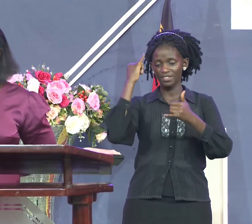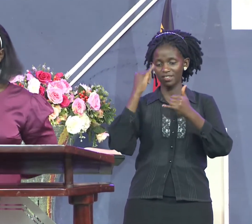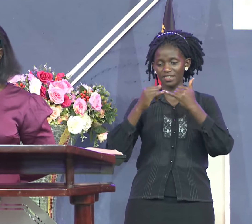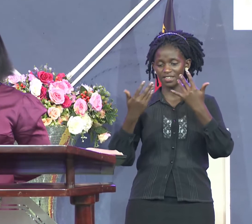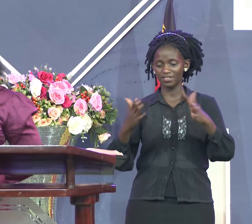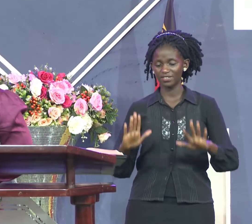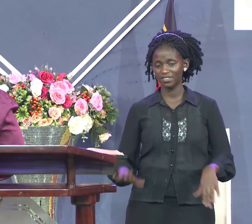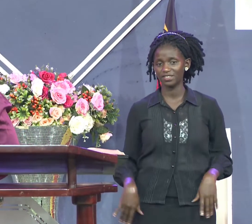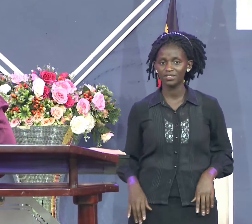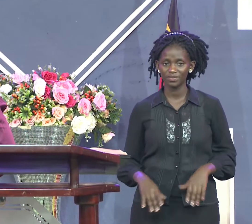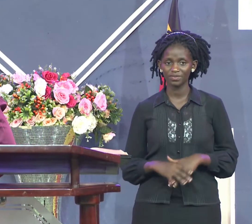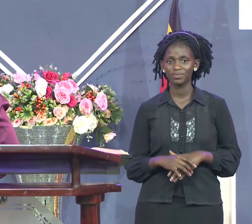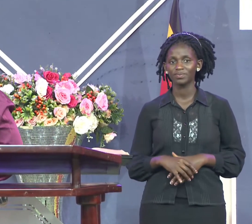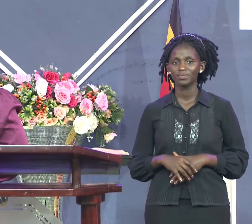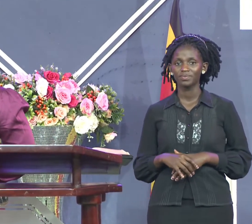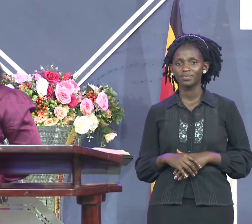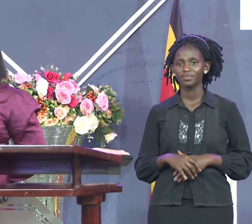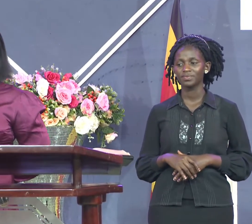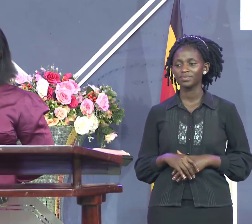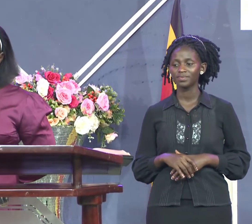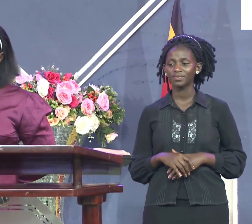Friends, then I came back to my understanding.